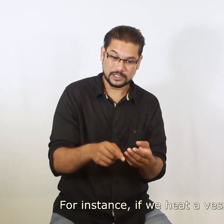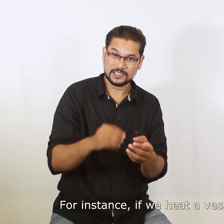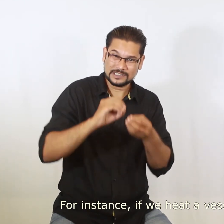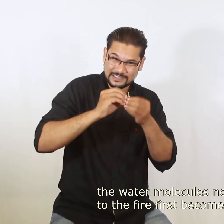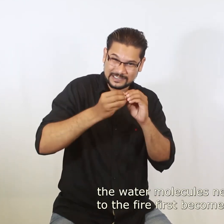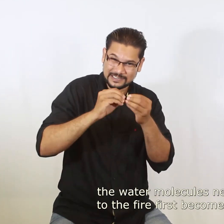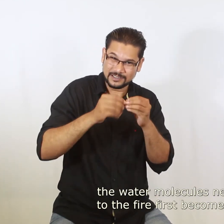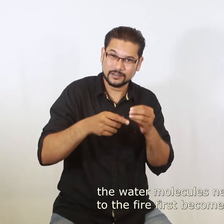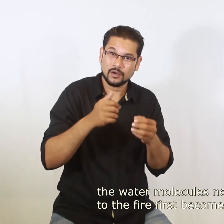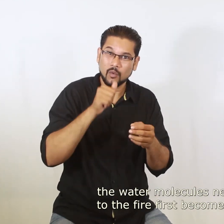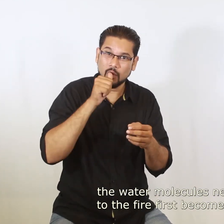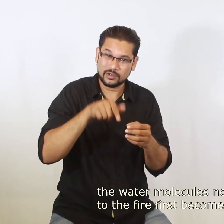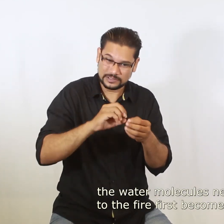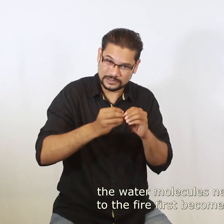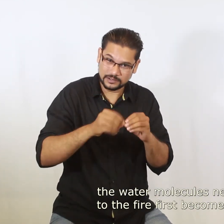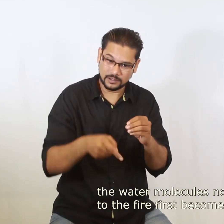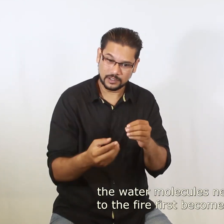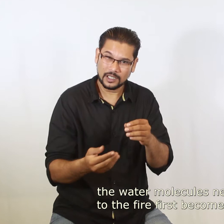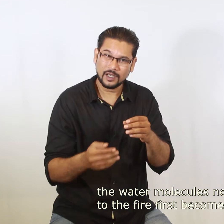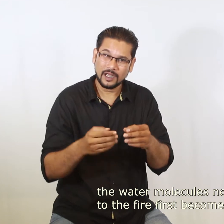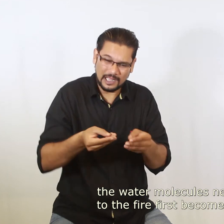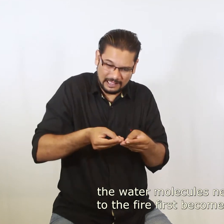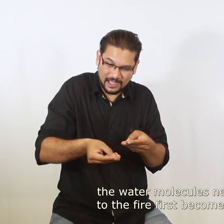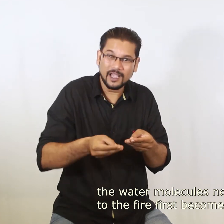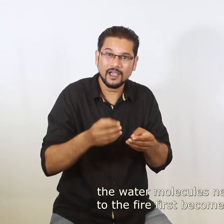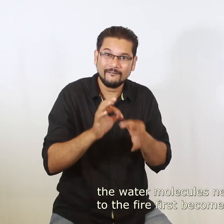the water molecules nearest to the fire first become hot.